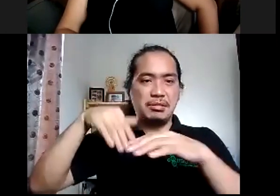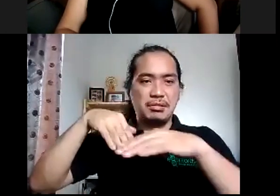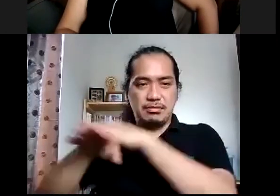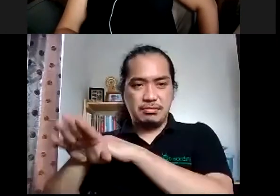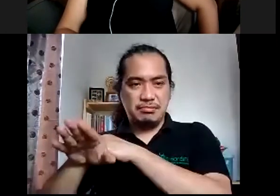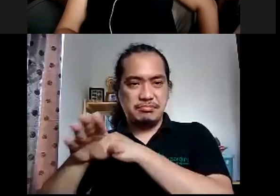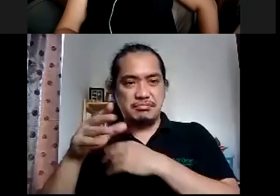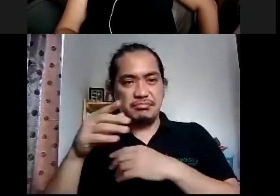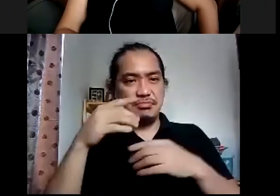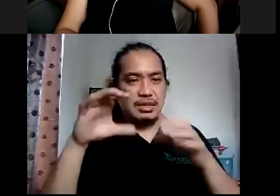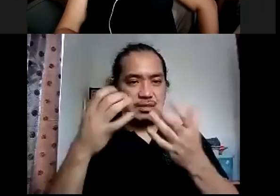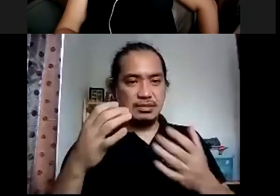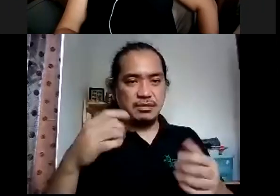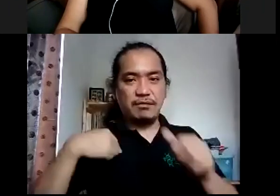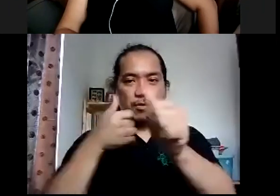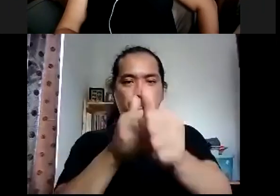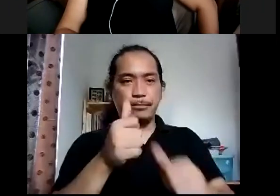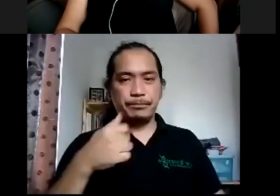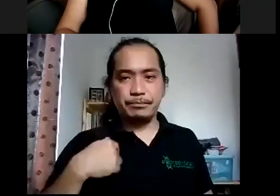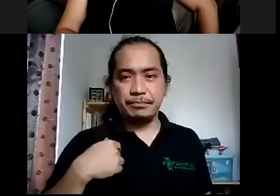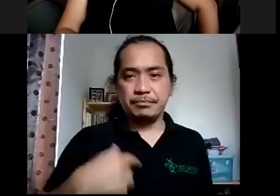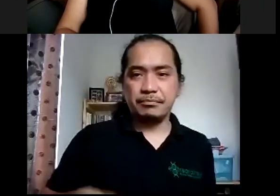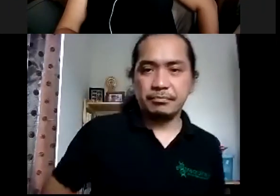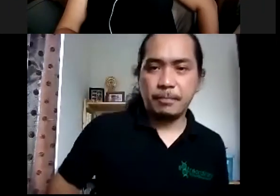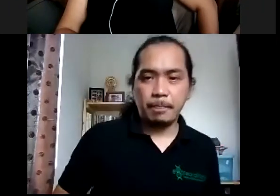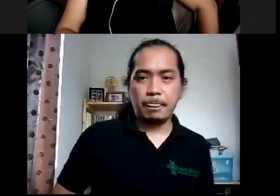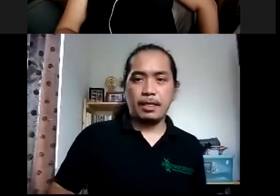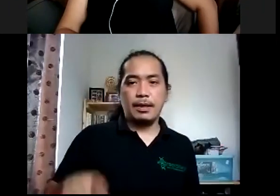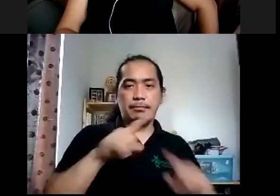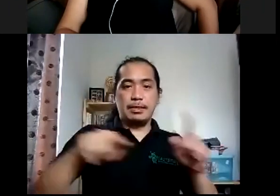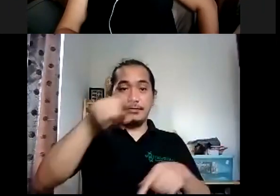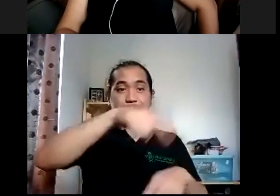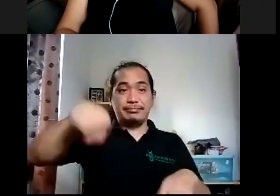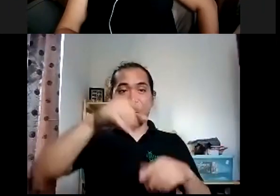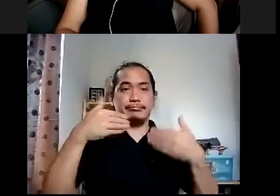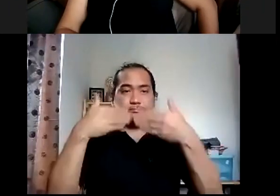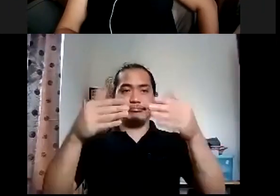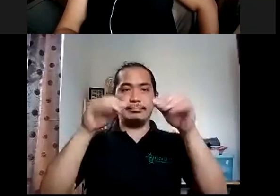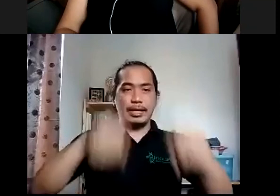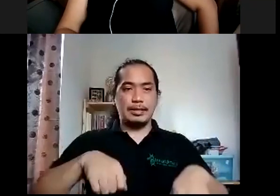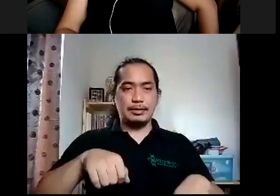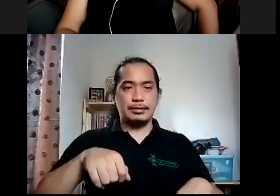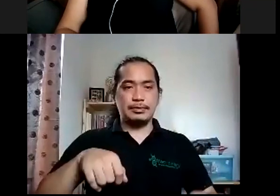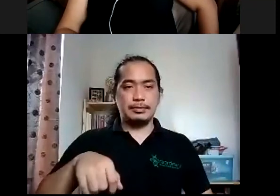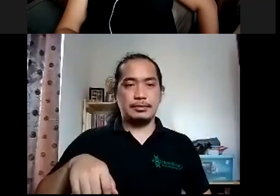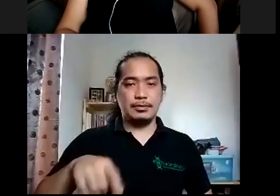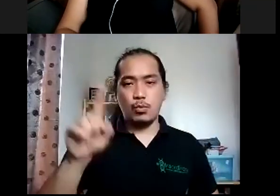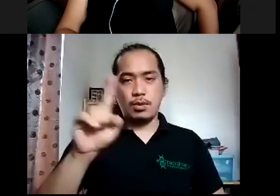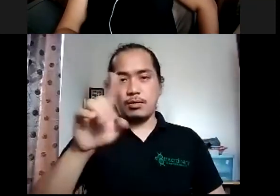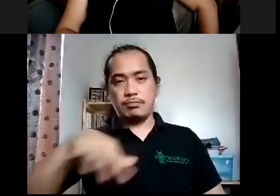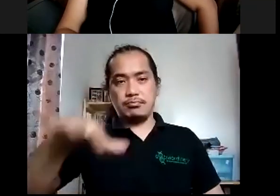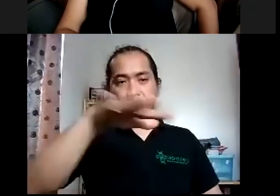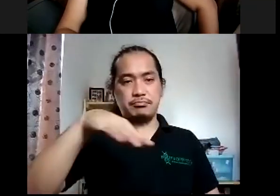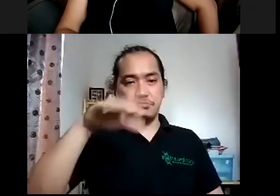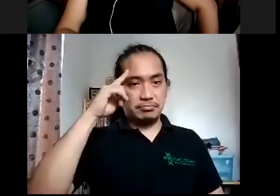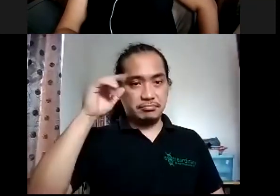Finance. So it might be a while. I'll just follow suit afterwards. But